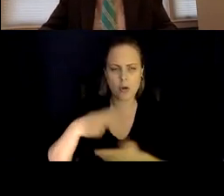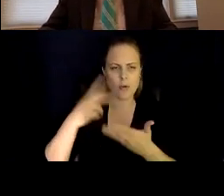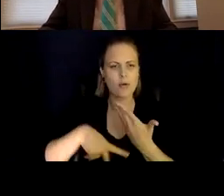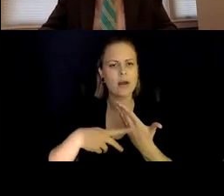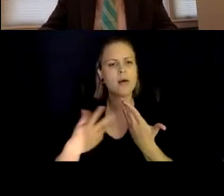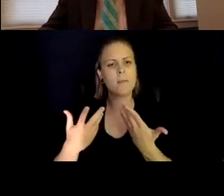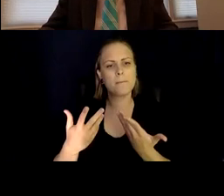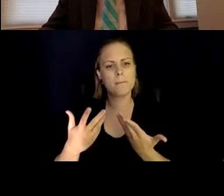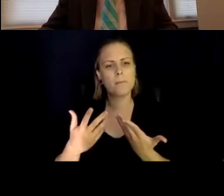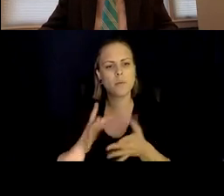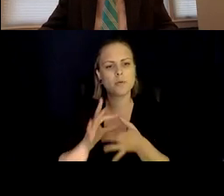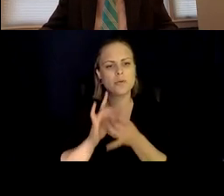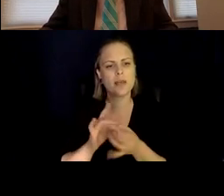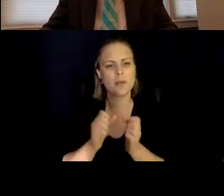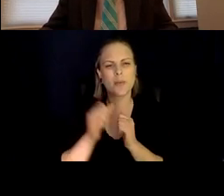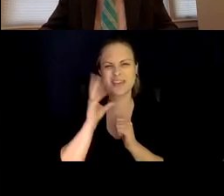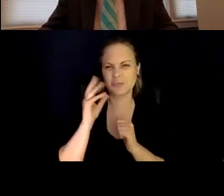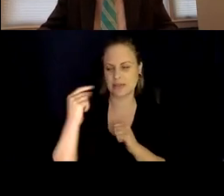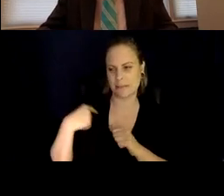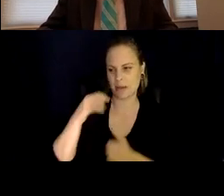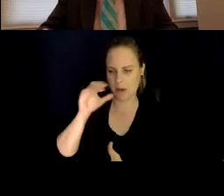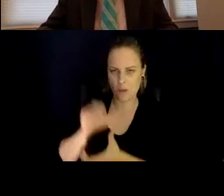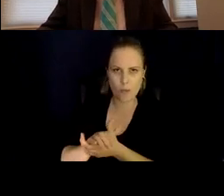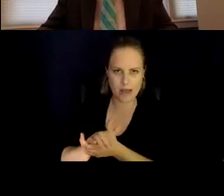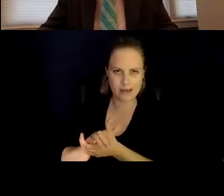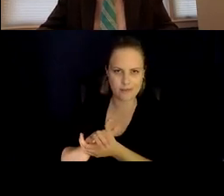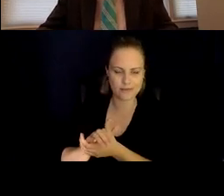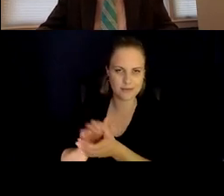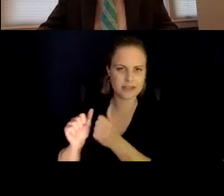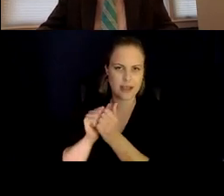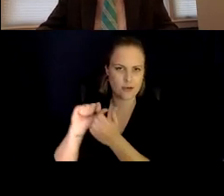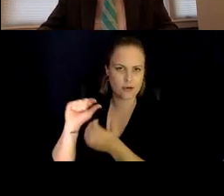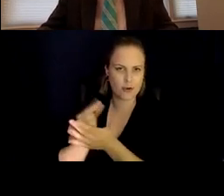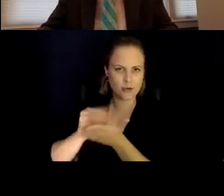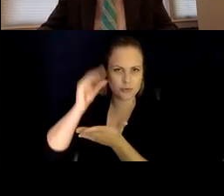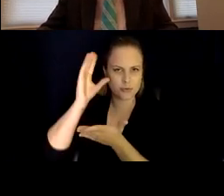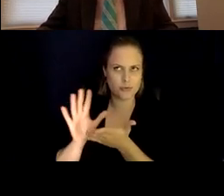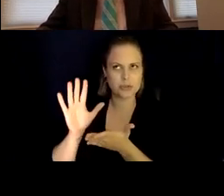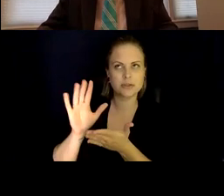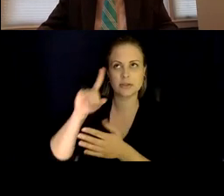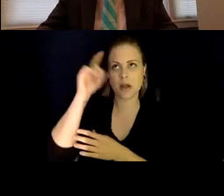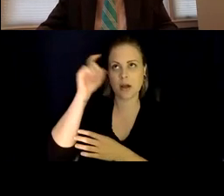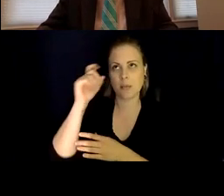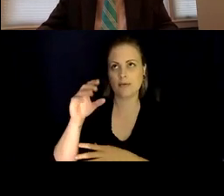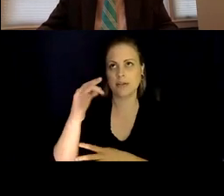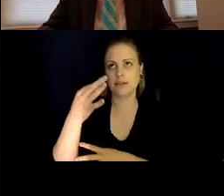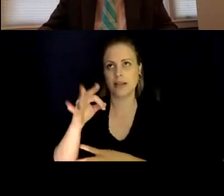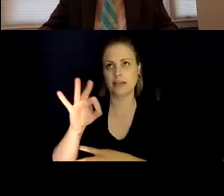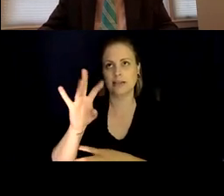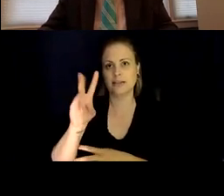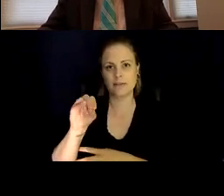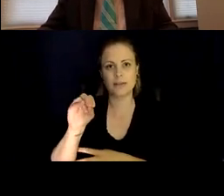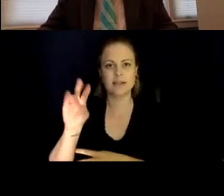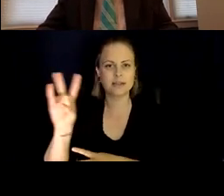with an experience that Barbara and I had as graduate students in the summers of 1970 and